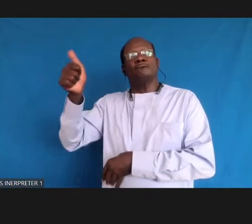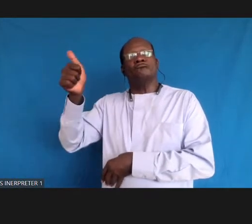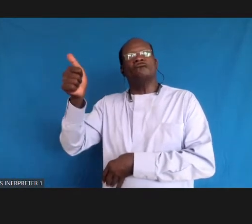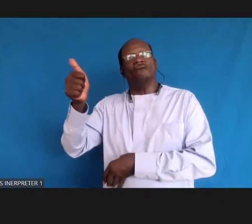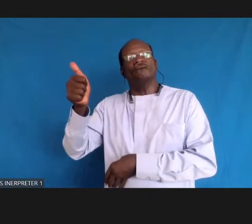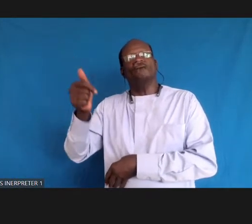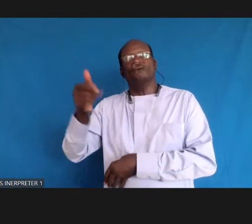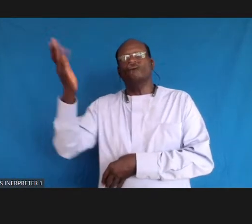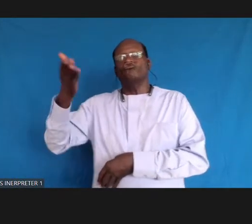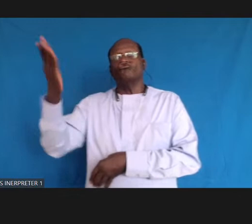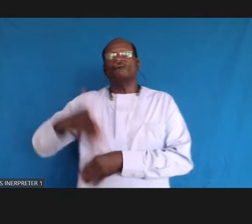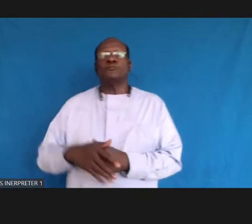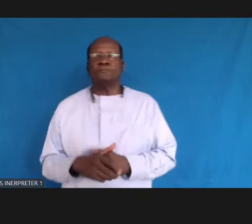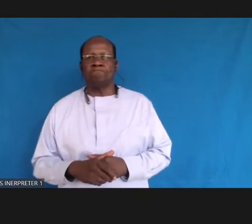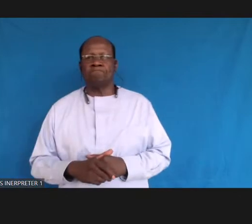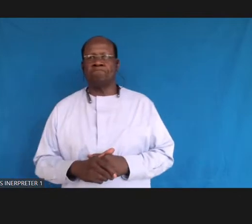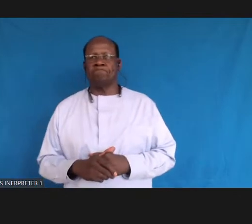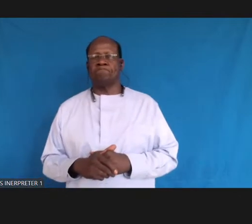Okay.